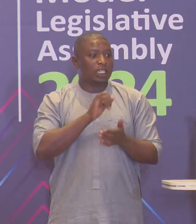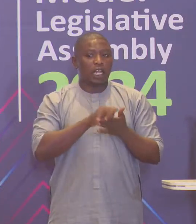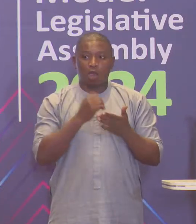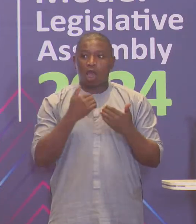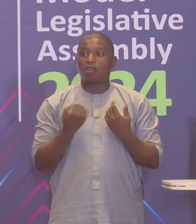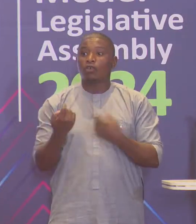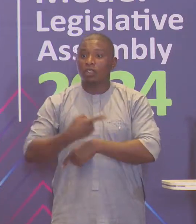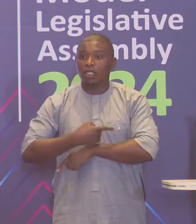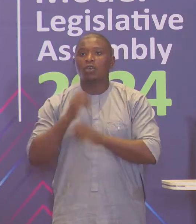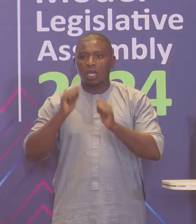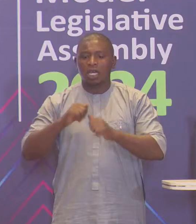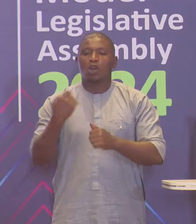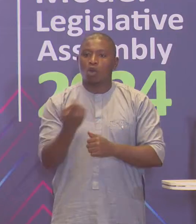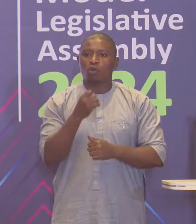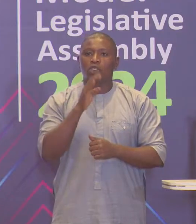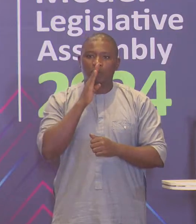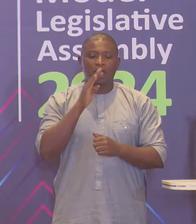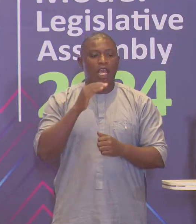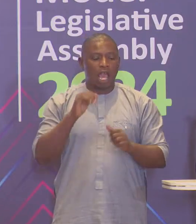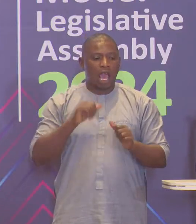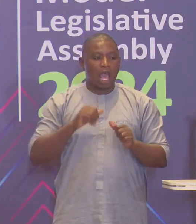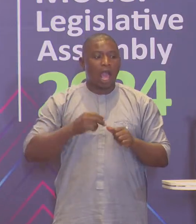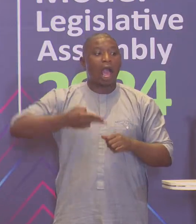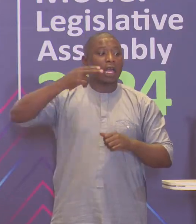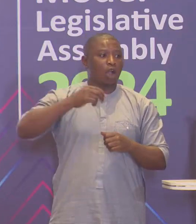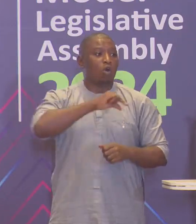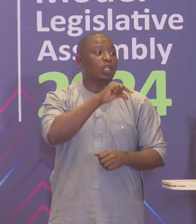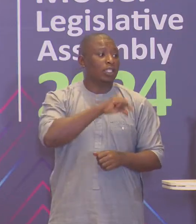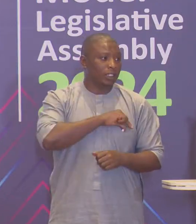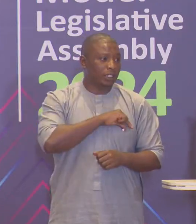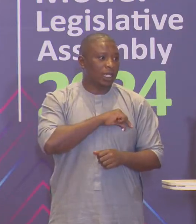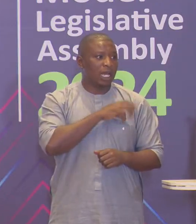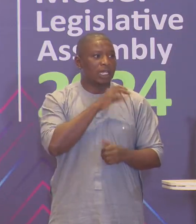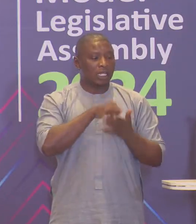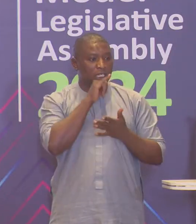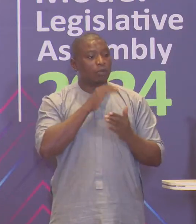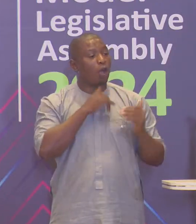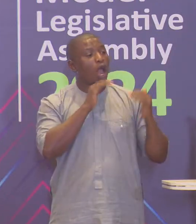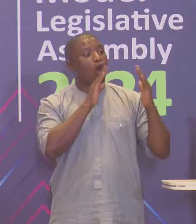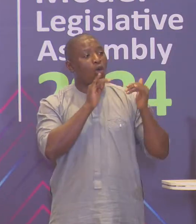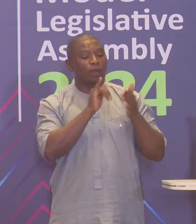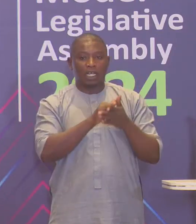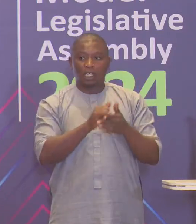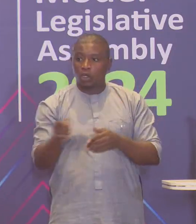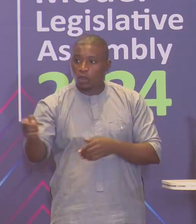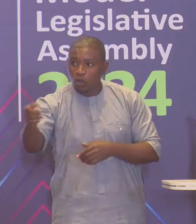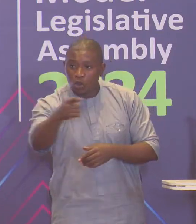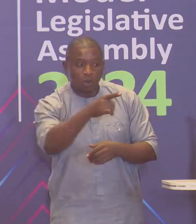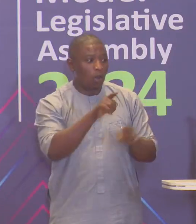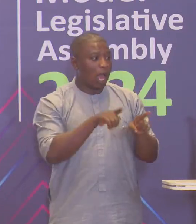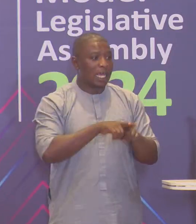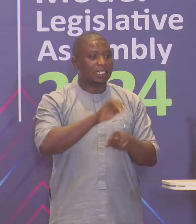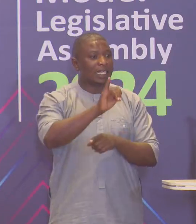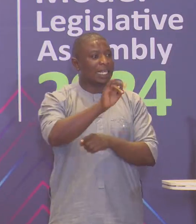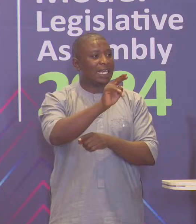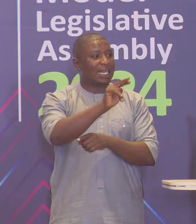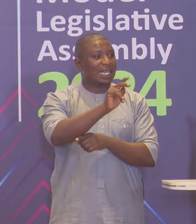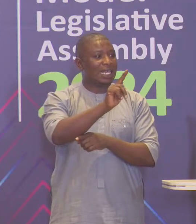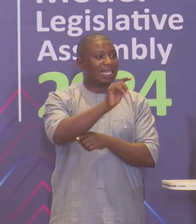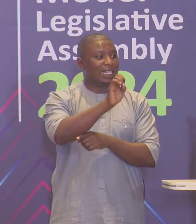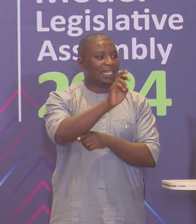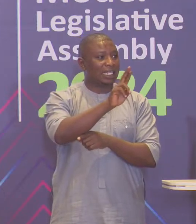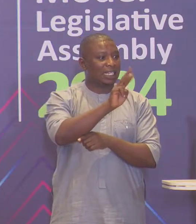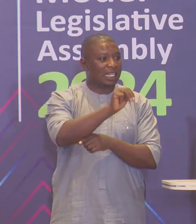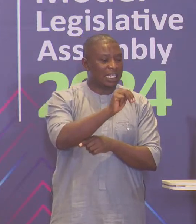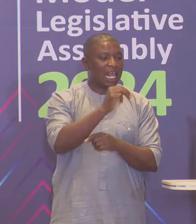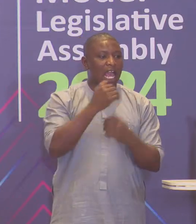a higher quality. And that's the hope that I hope that you as interns have been able to gain from